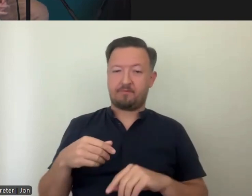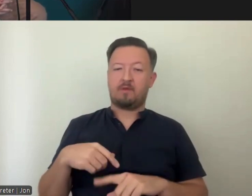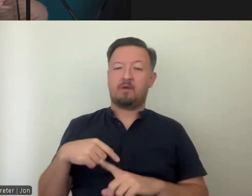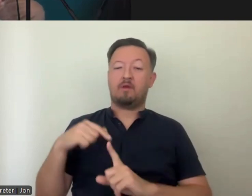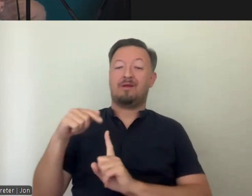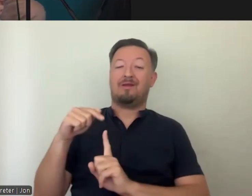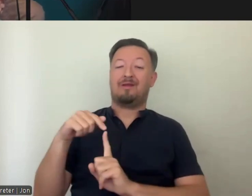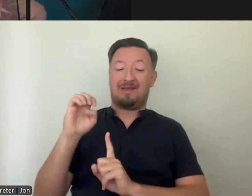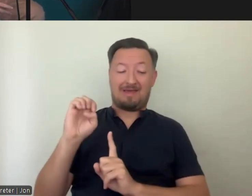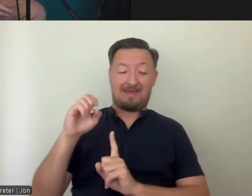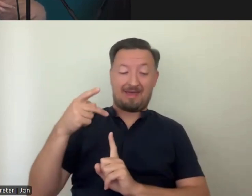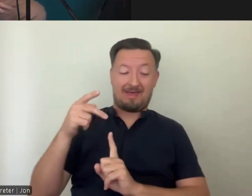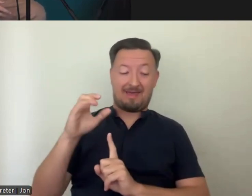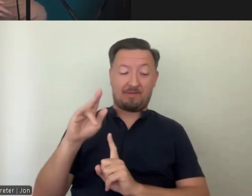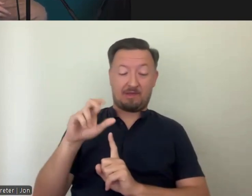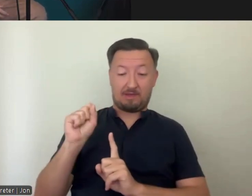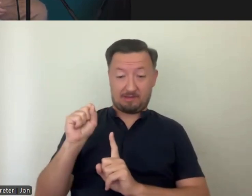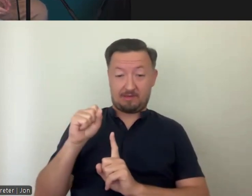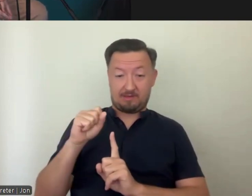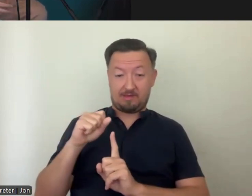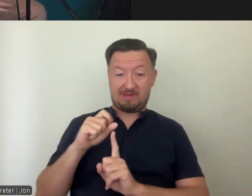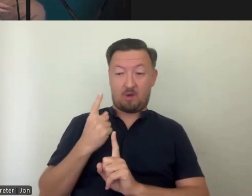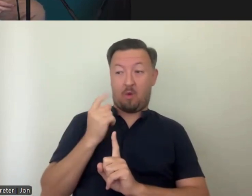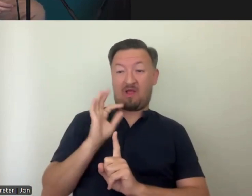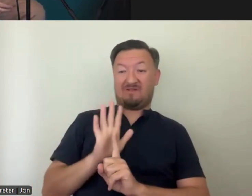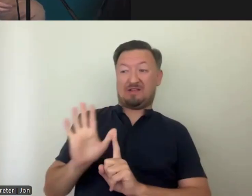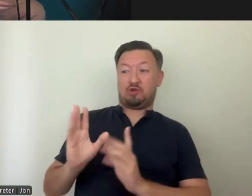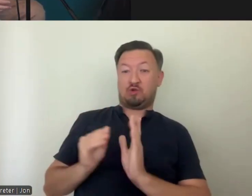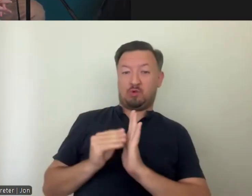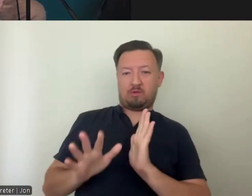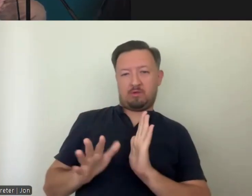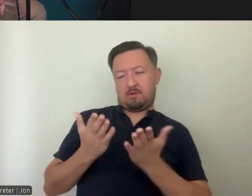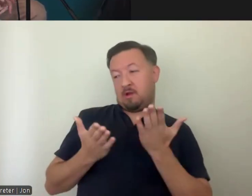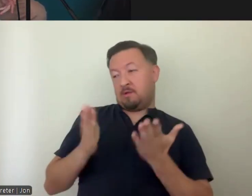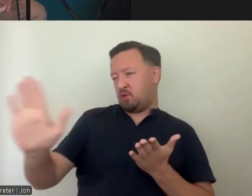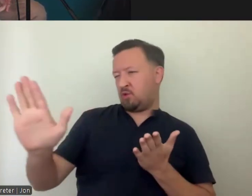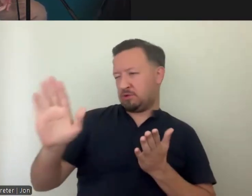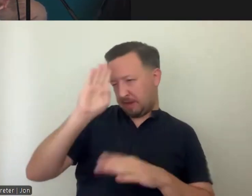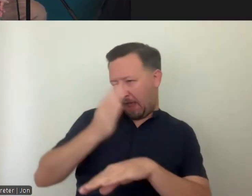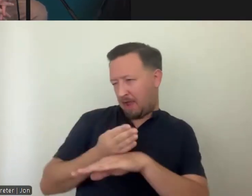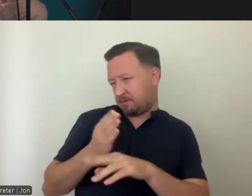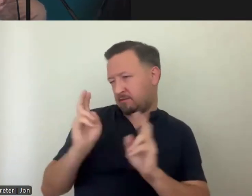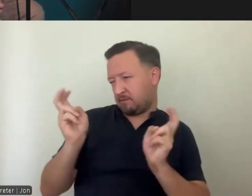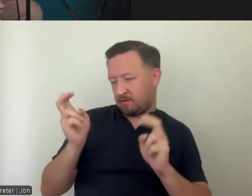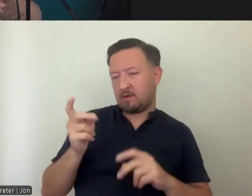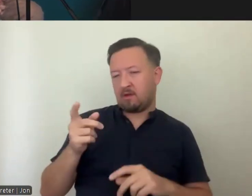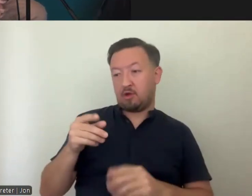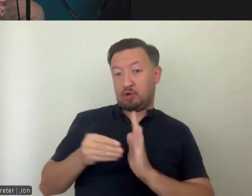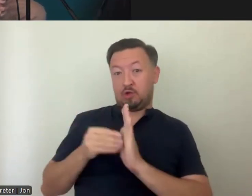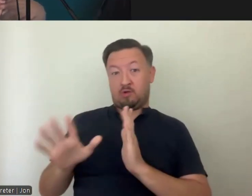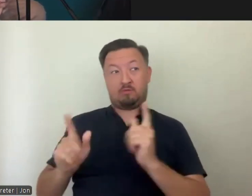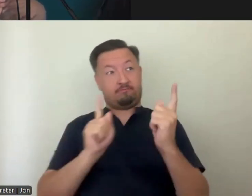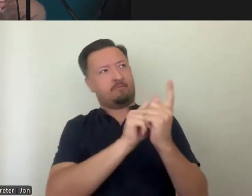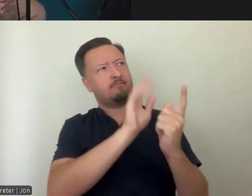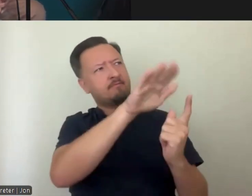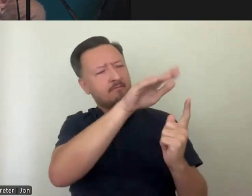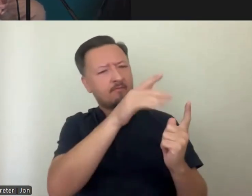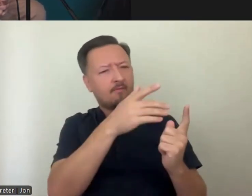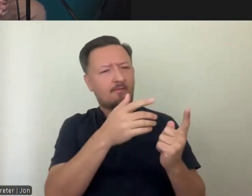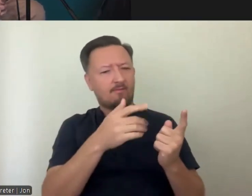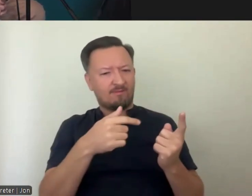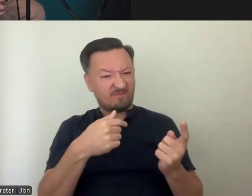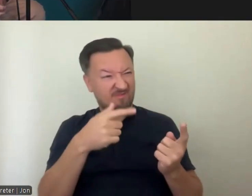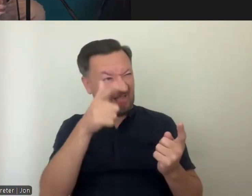Discourses, has one of his students, perhaps somebody like your son, coming up to him and say, oh, come on, do I have to